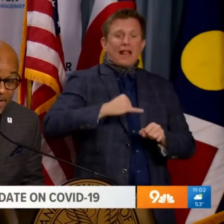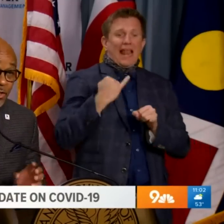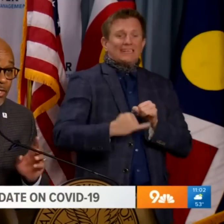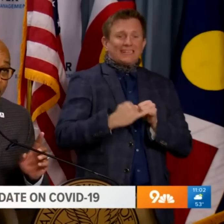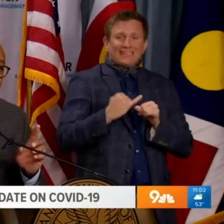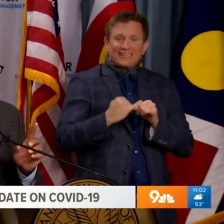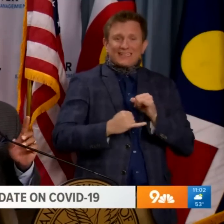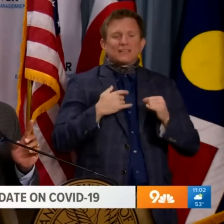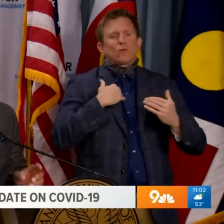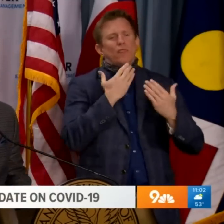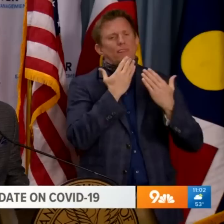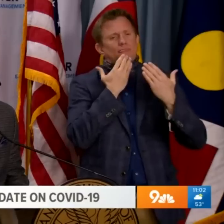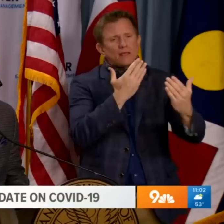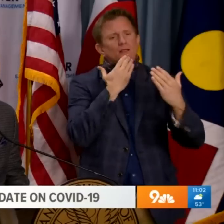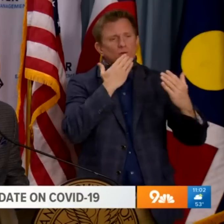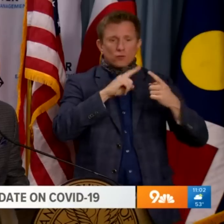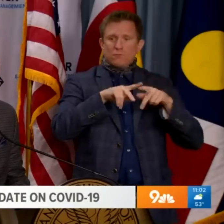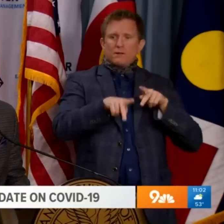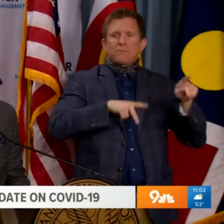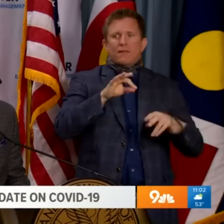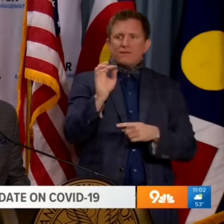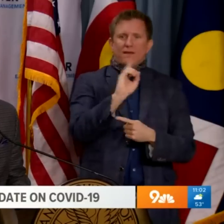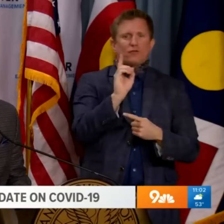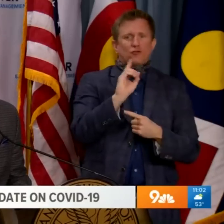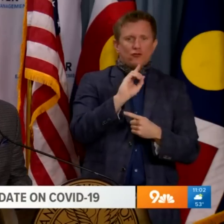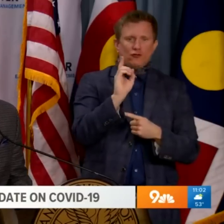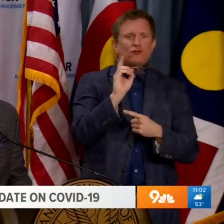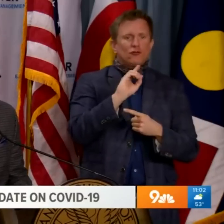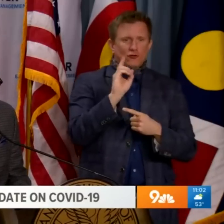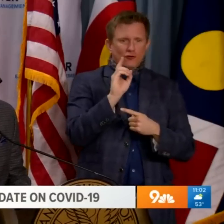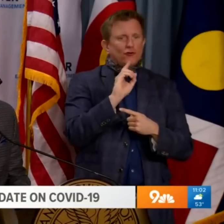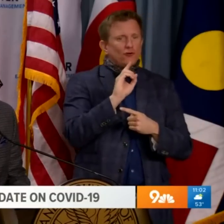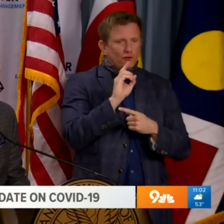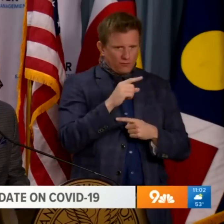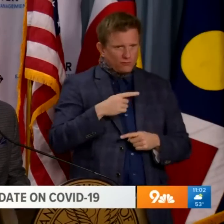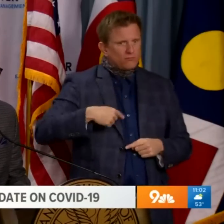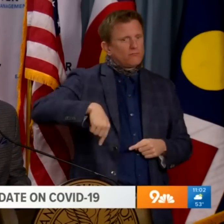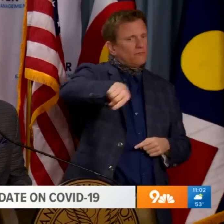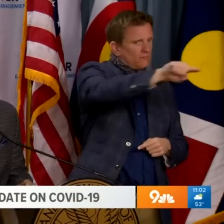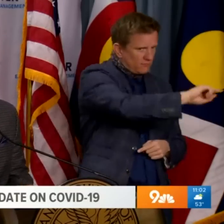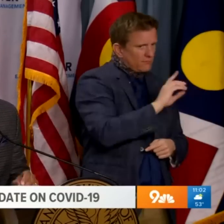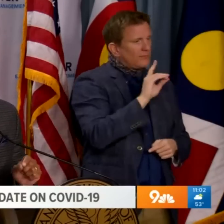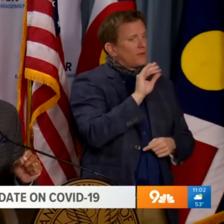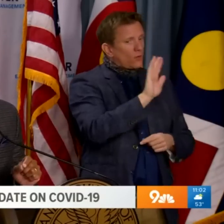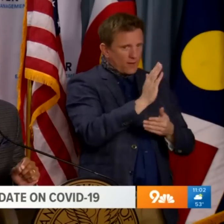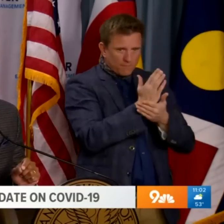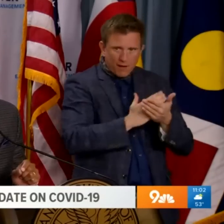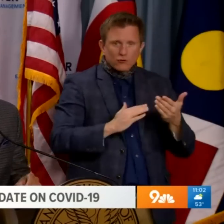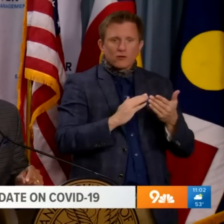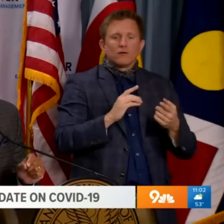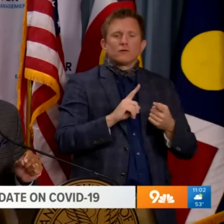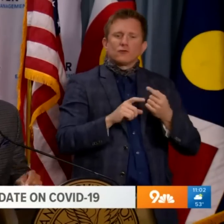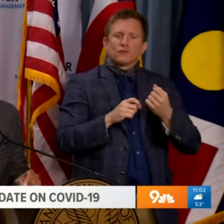Health Investigations. Bob McDonald is here, our executive director, which has been working around the clock to ensure citizens remain safe